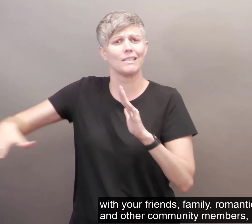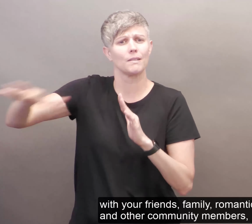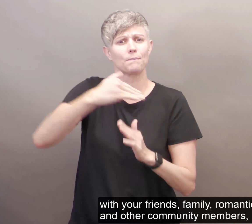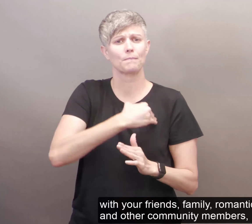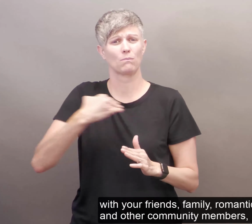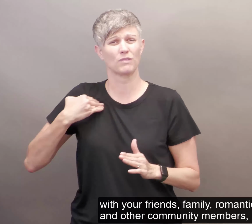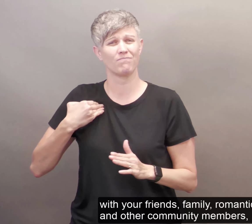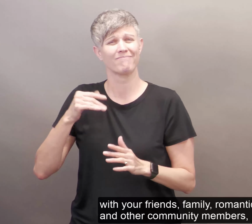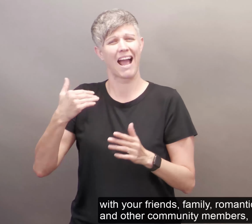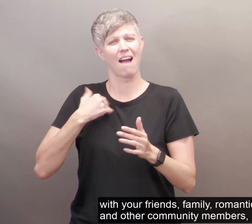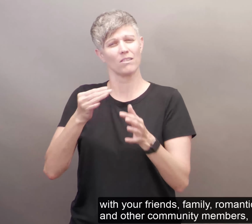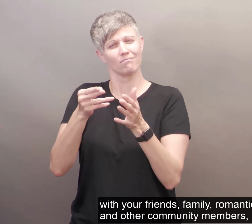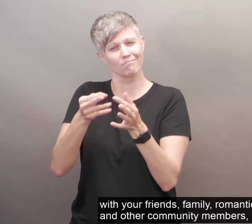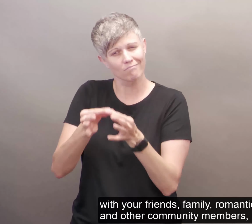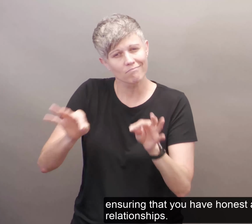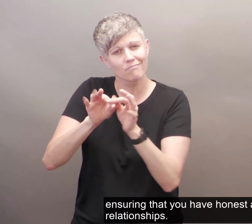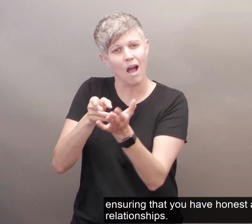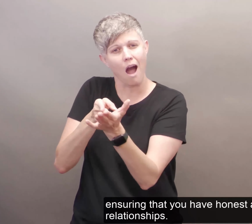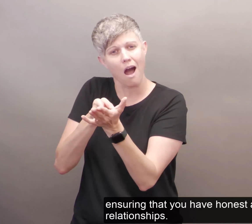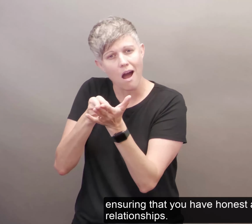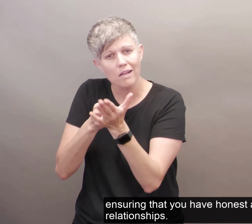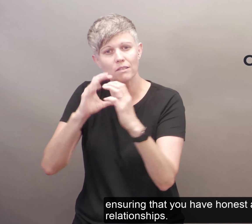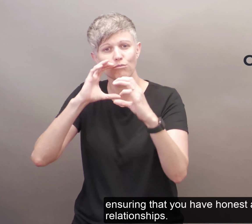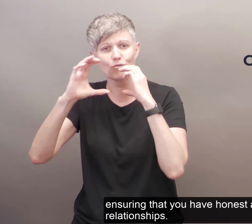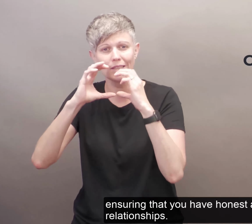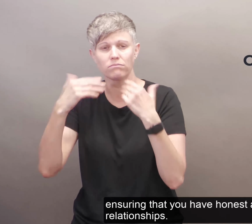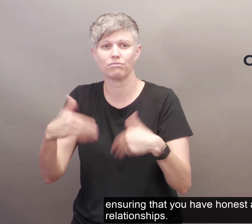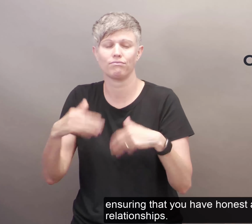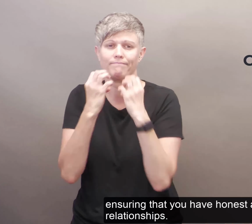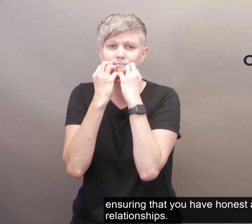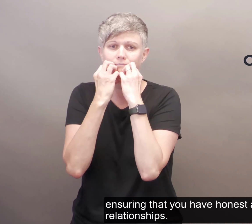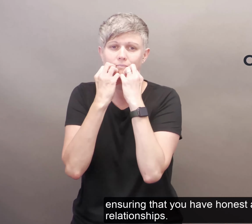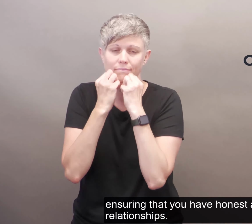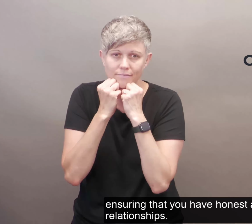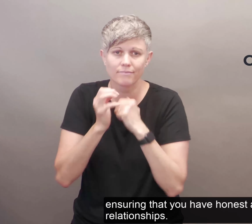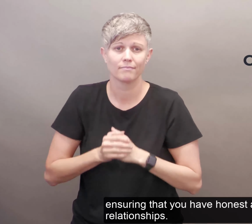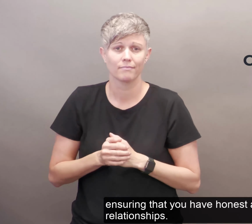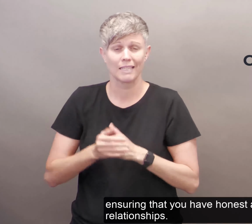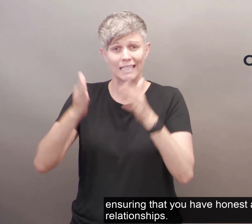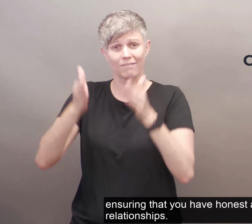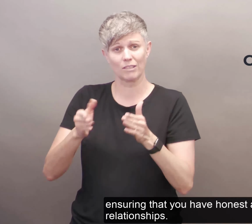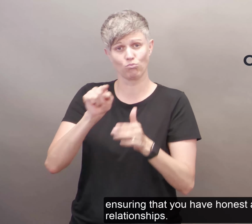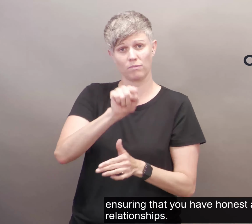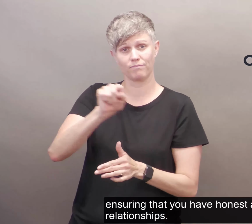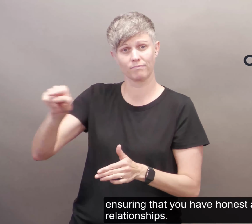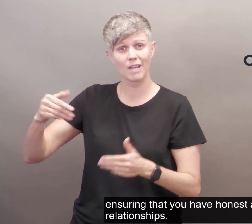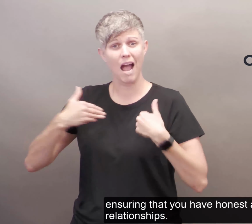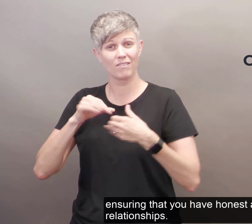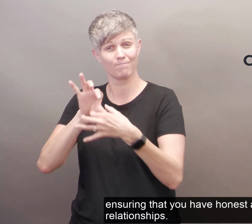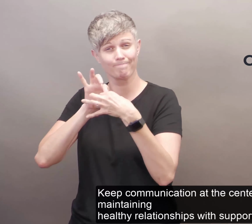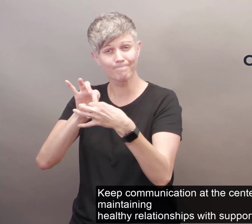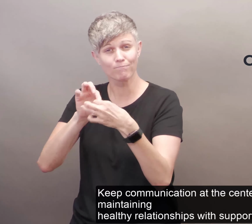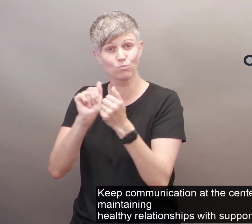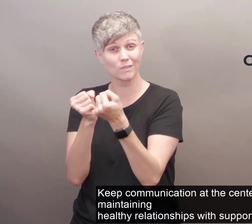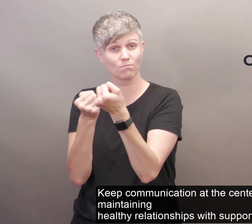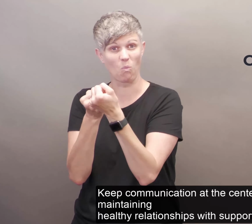your friends, family, romantic partners, and other community members. Keep